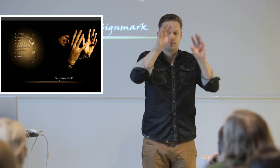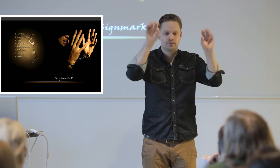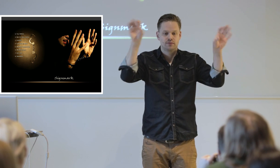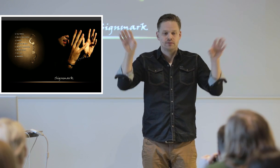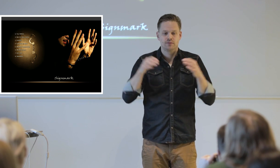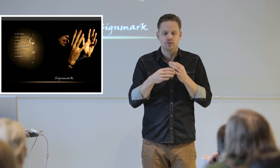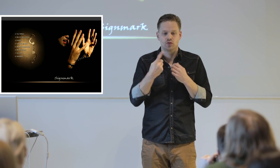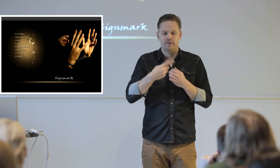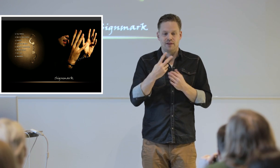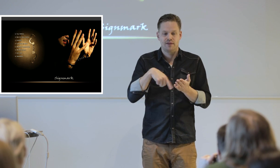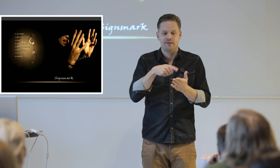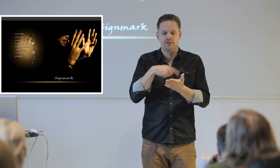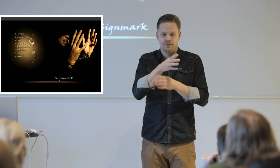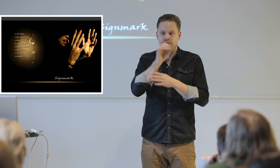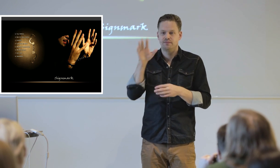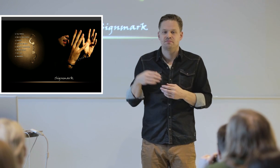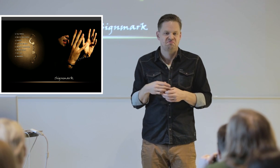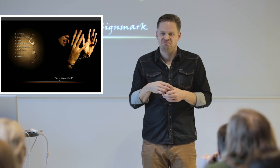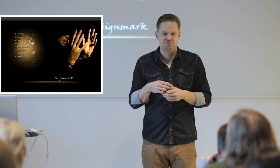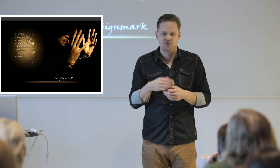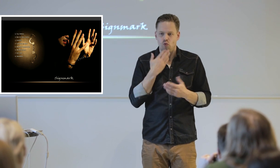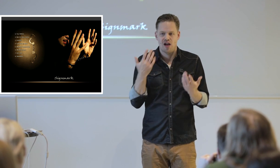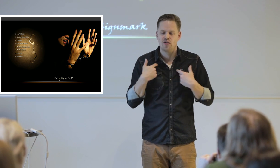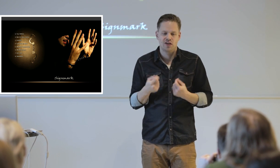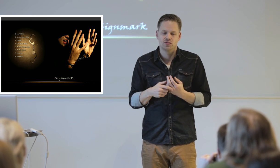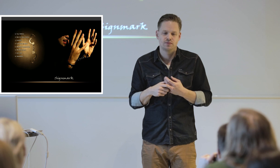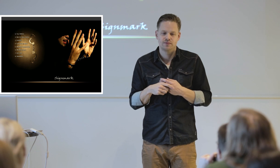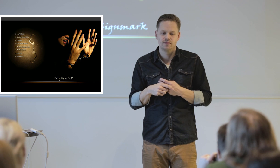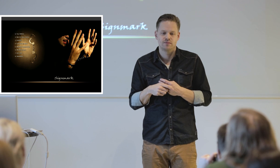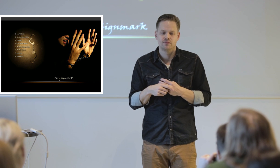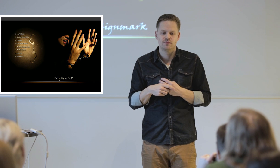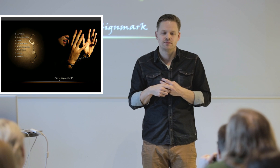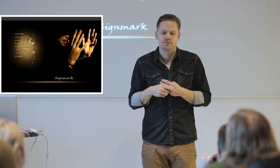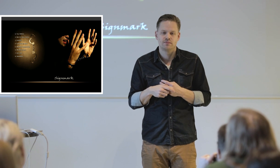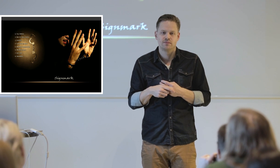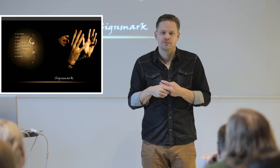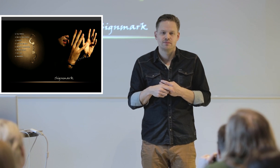And I sent it to 12 different labels. And they said that it's not good.